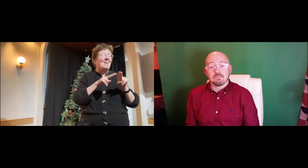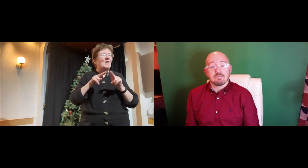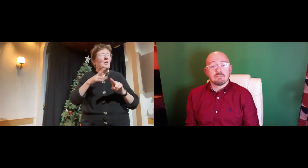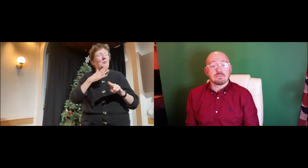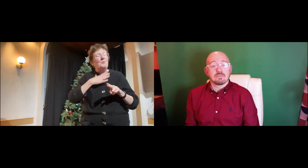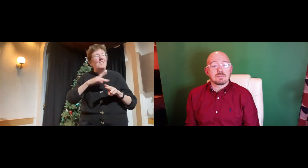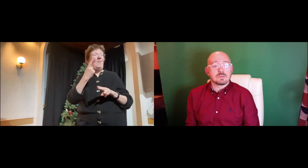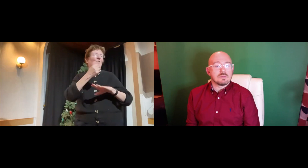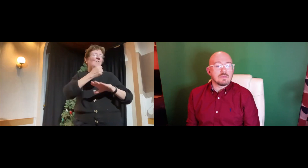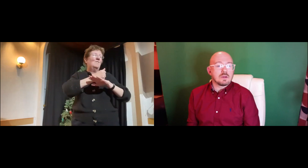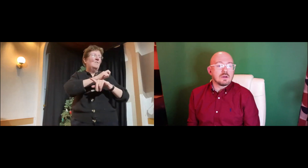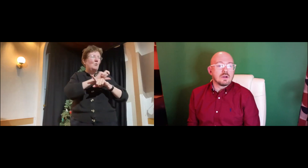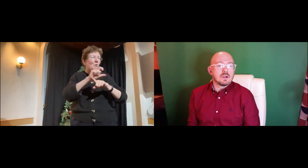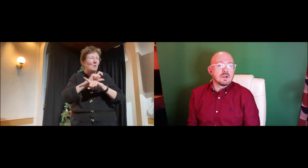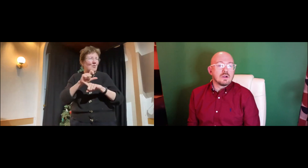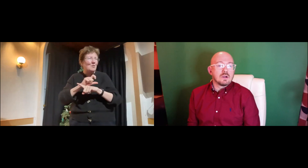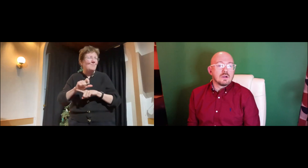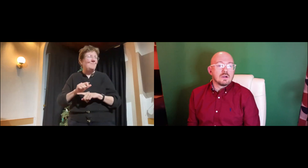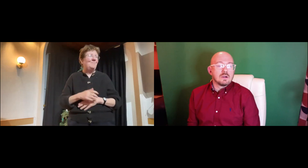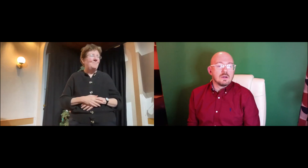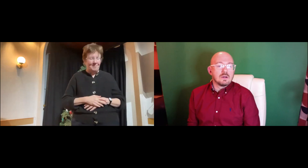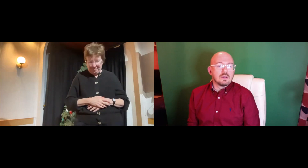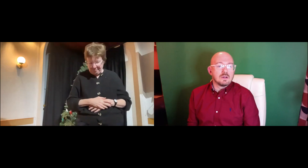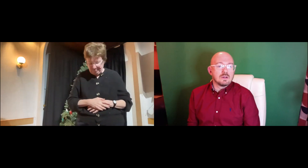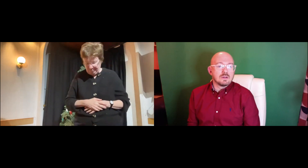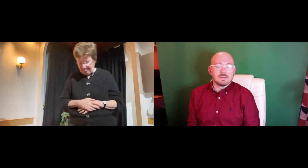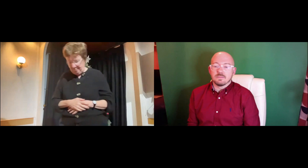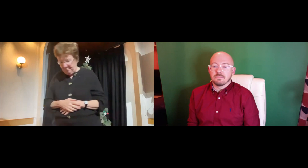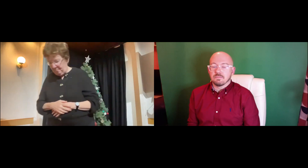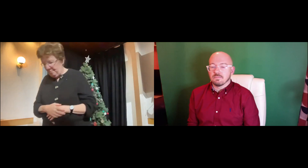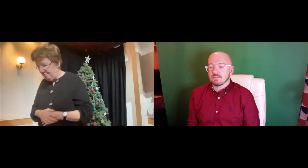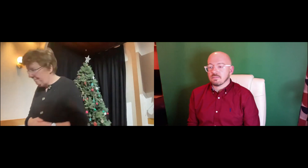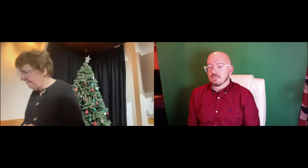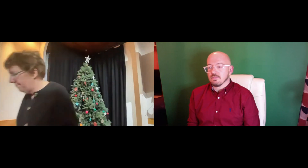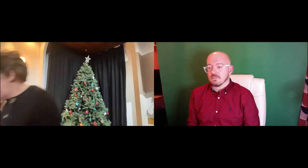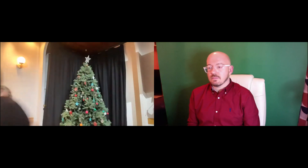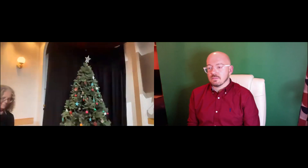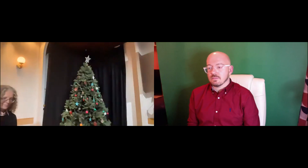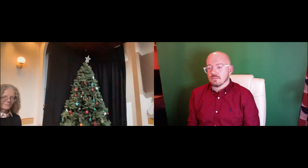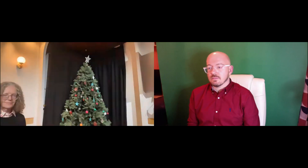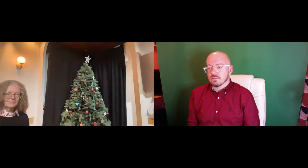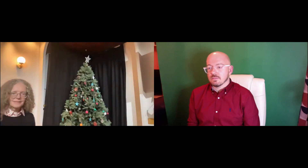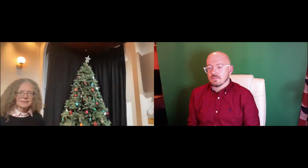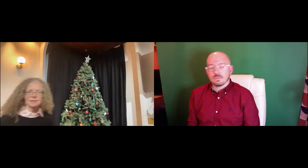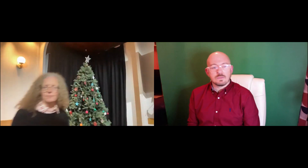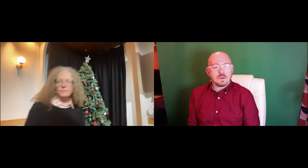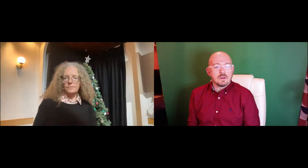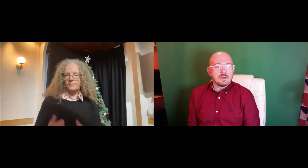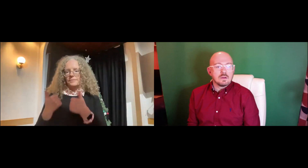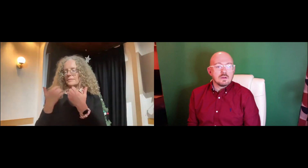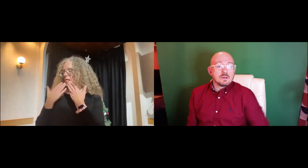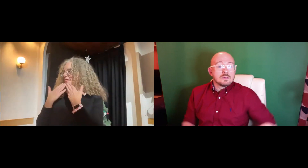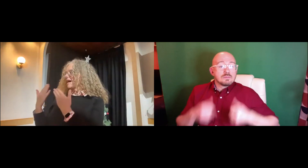BSL, so there's plenty of ways to do that, and we do already have the theory there. It's just about establishing the courses.